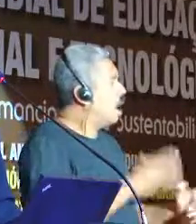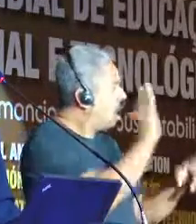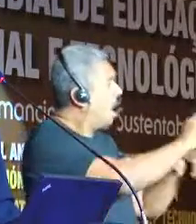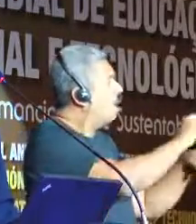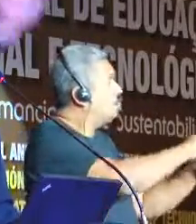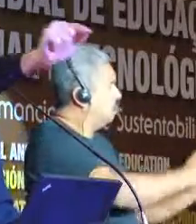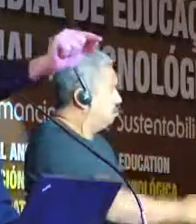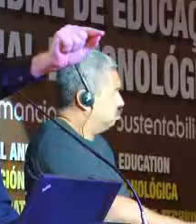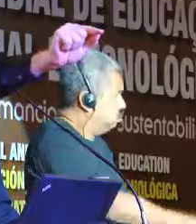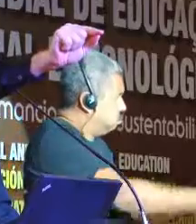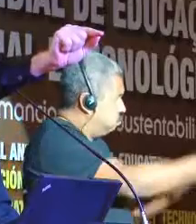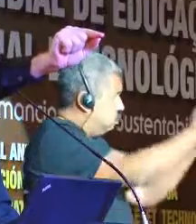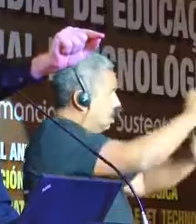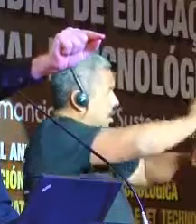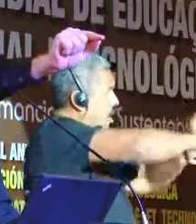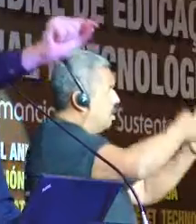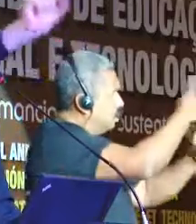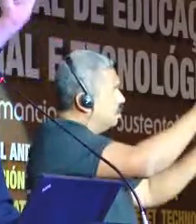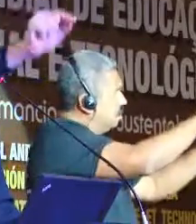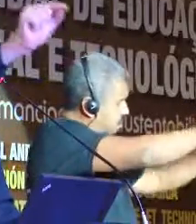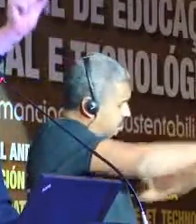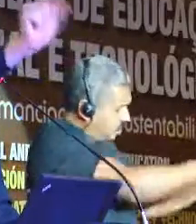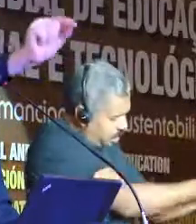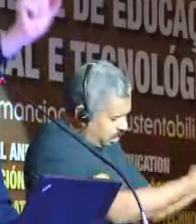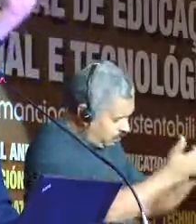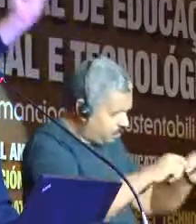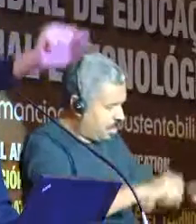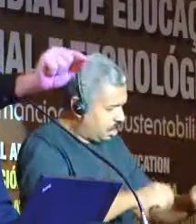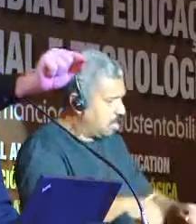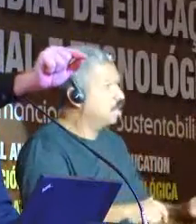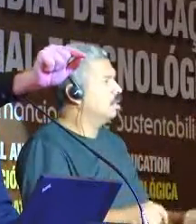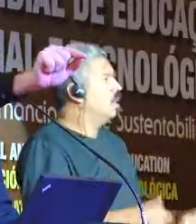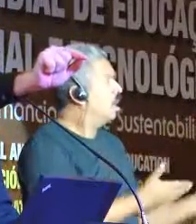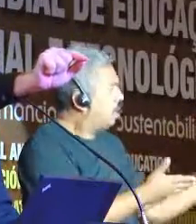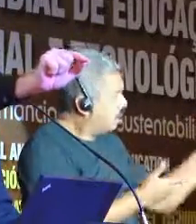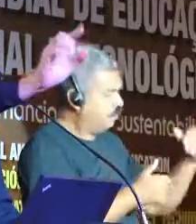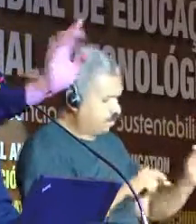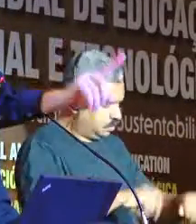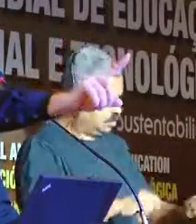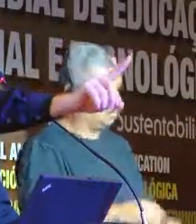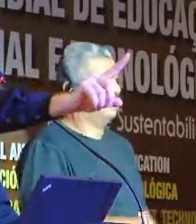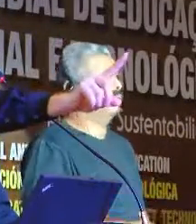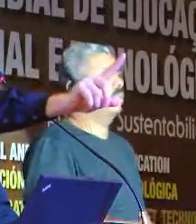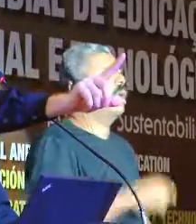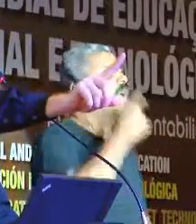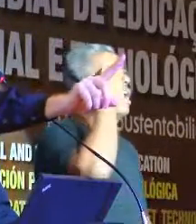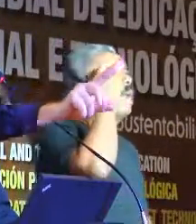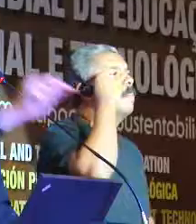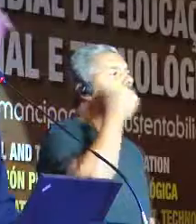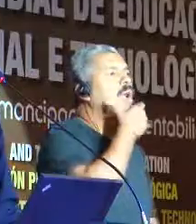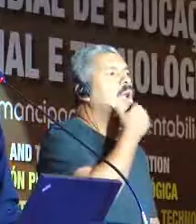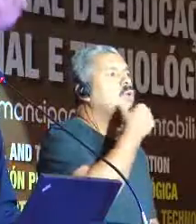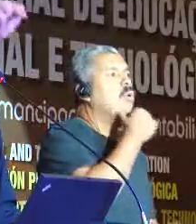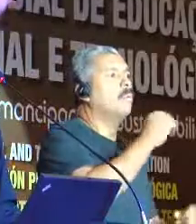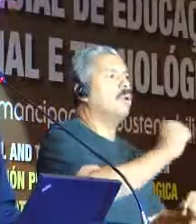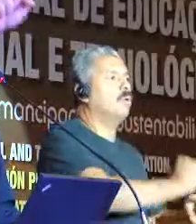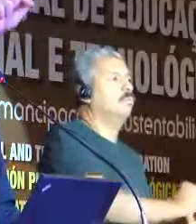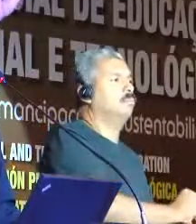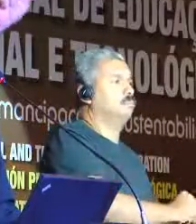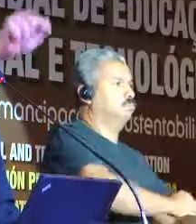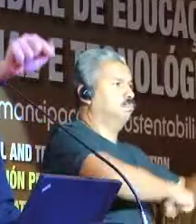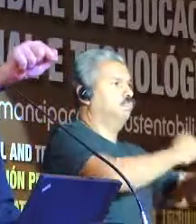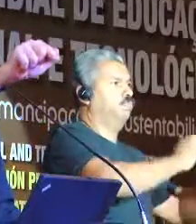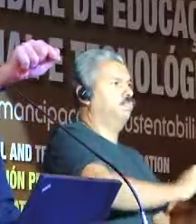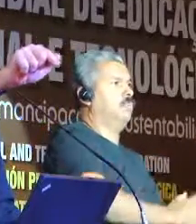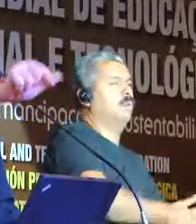are funding your education. They should be involved. You should be in control, but they should